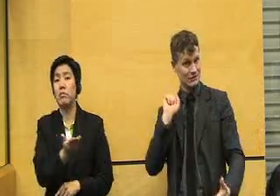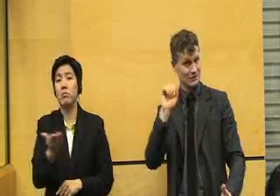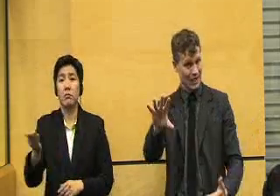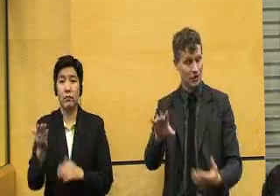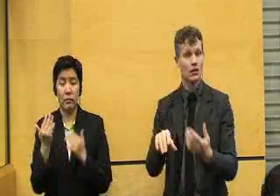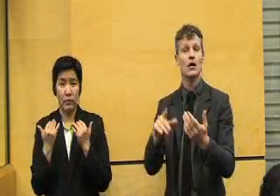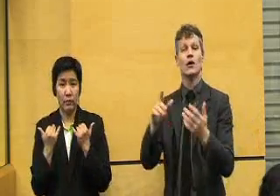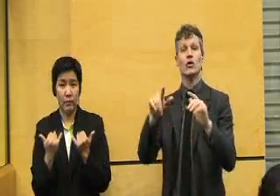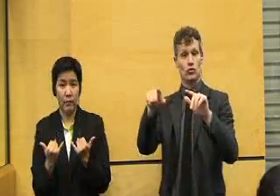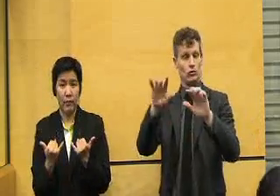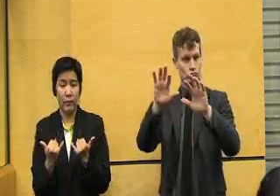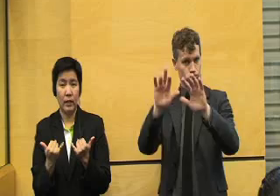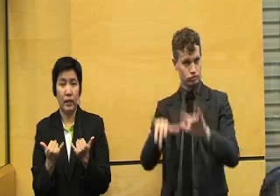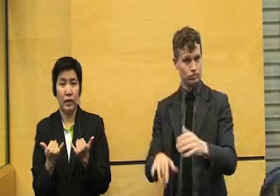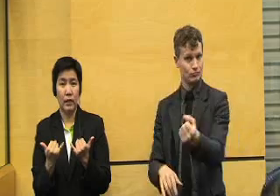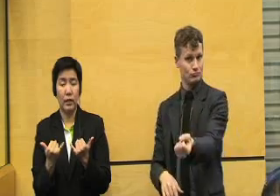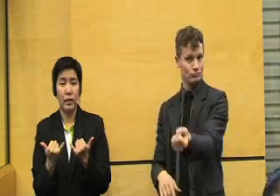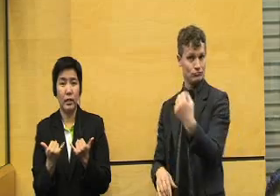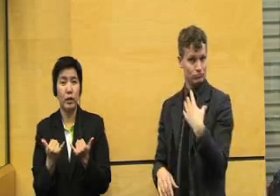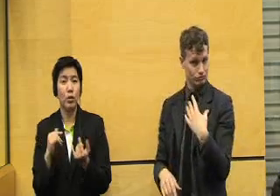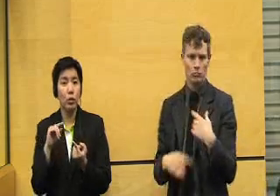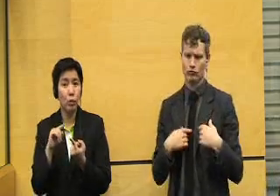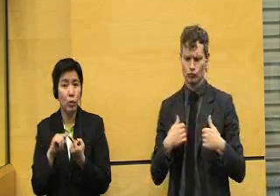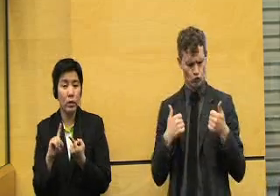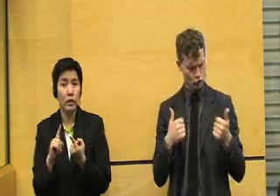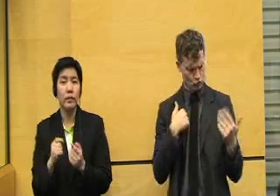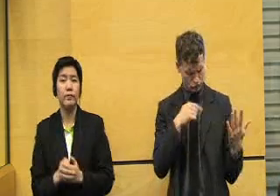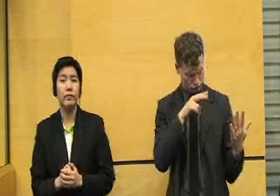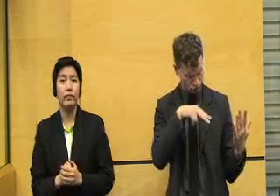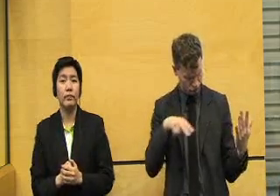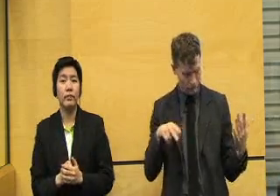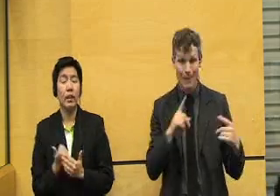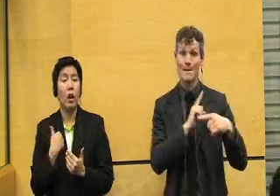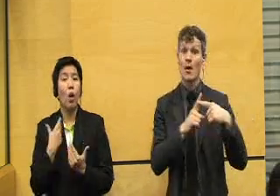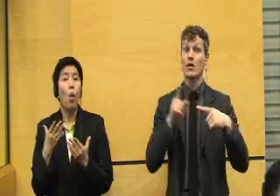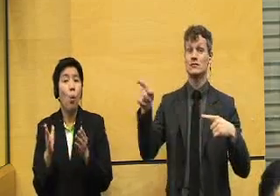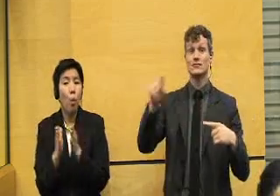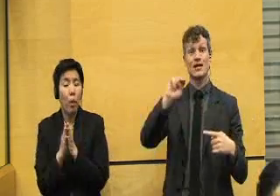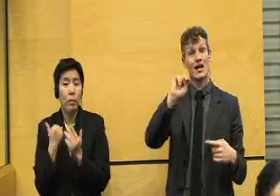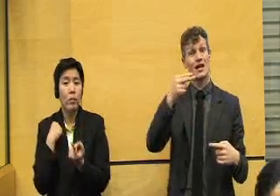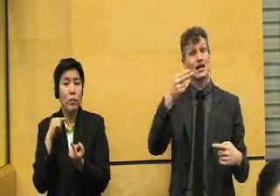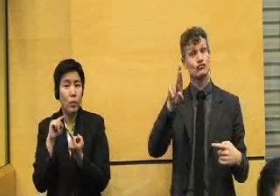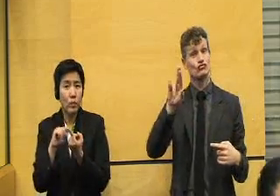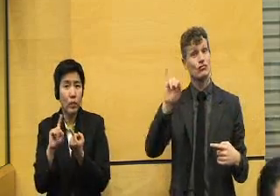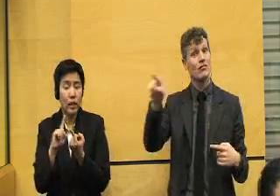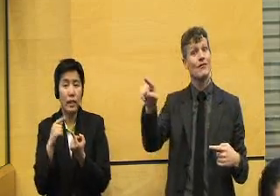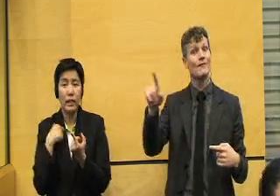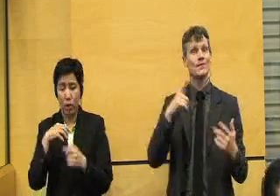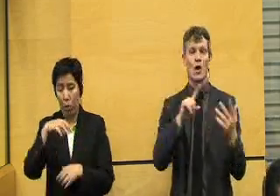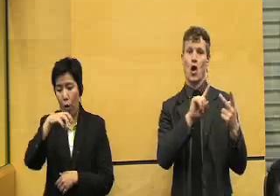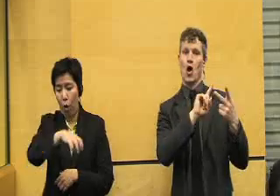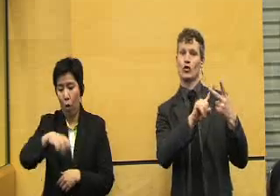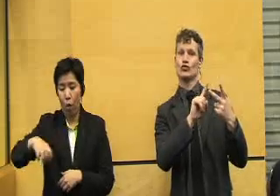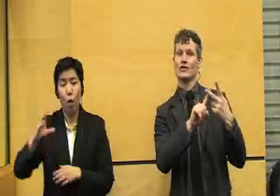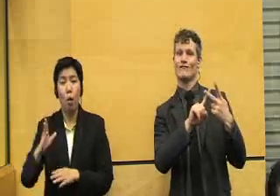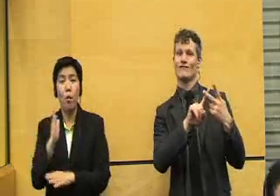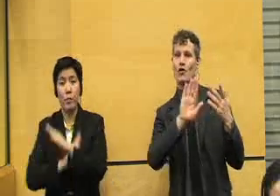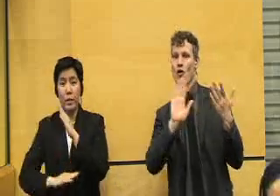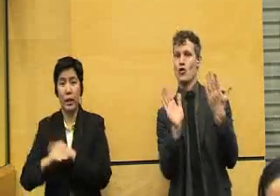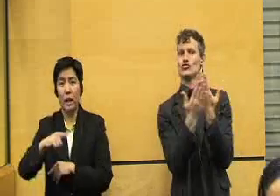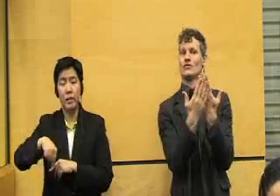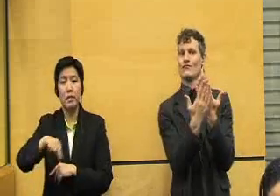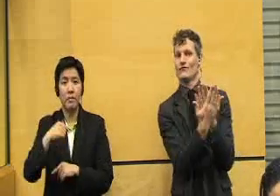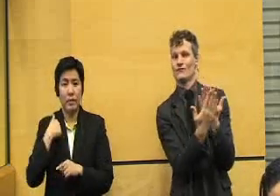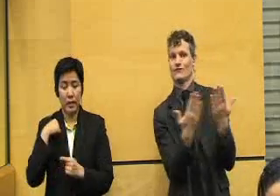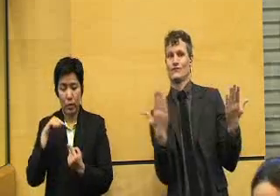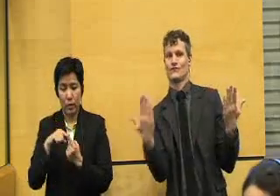submitting a well-documented alternative report. We duly acknowledge the efforts of the State Party